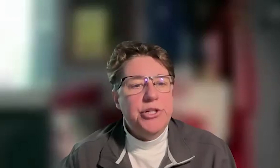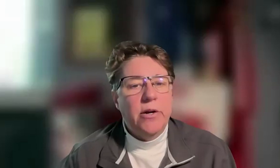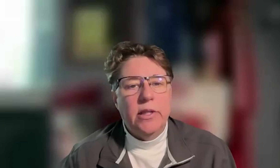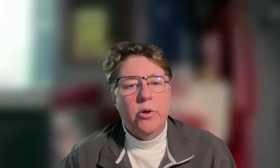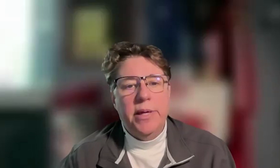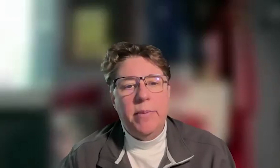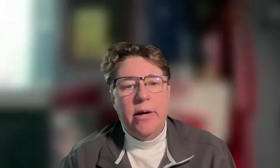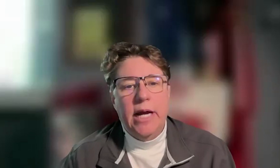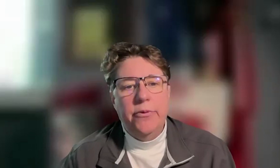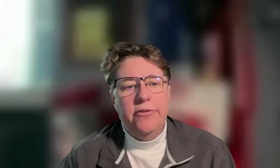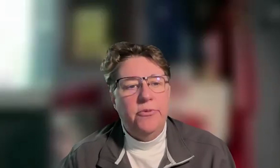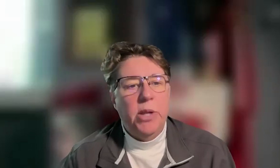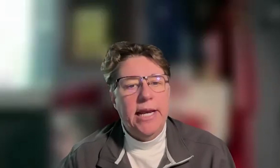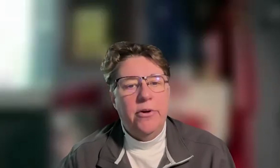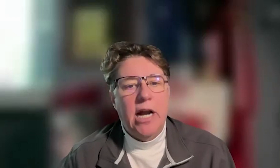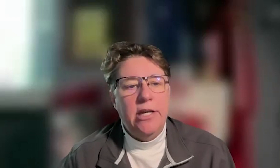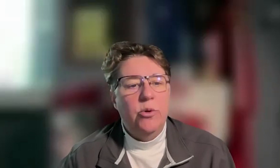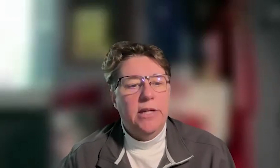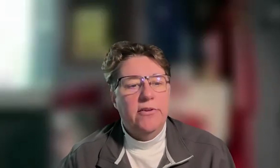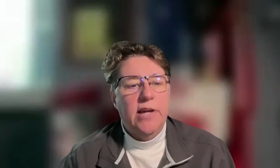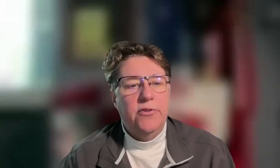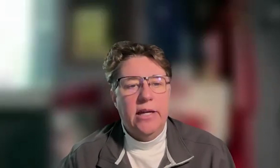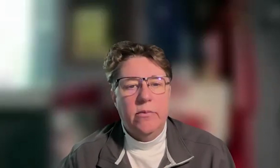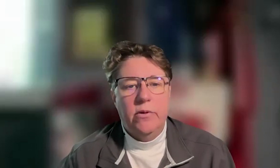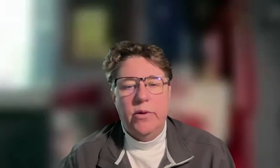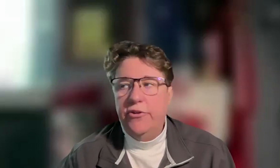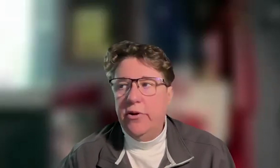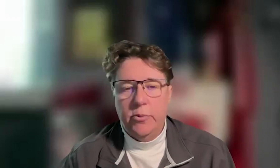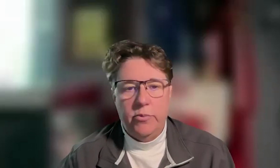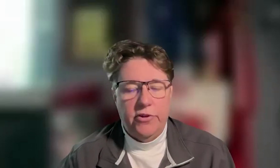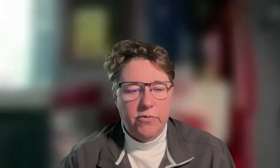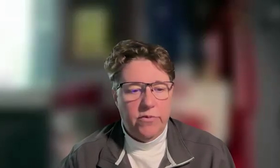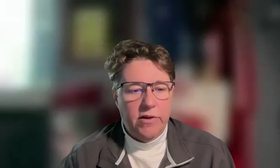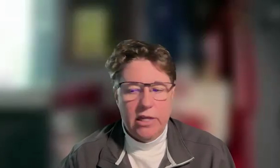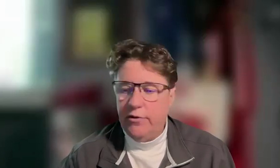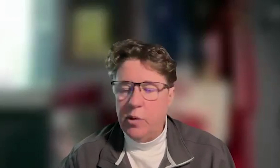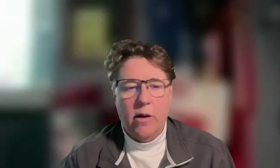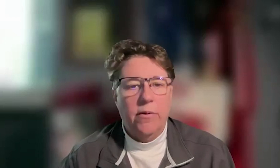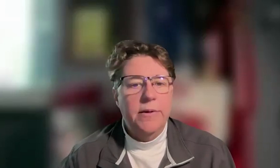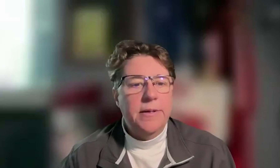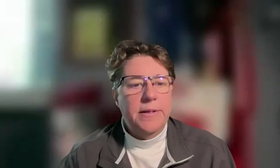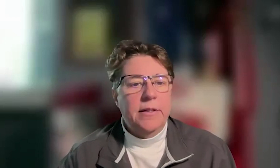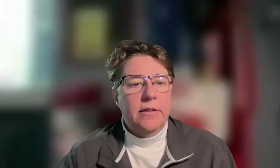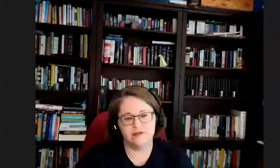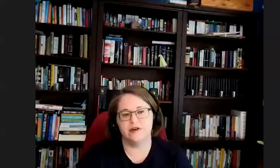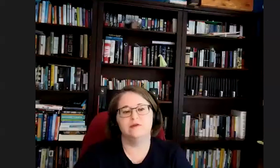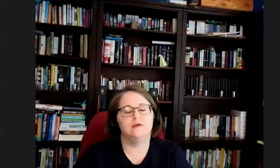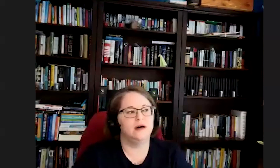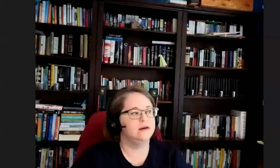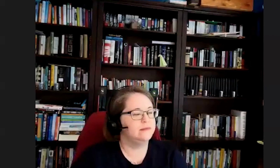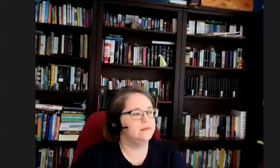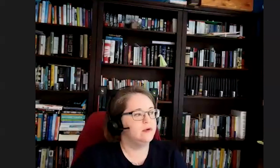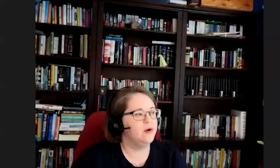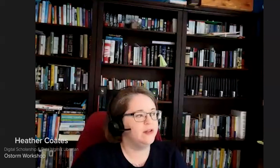Heather, do you want to share a little bit about how this is playing out at IU? Because it sounds like we share some stuff with dVivienne as well. Yeah,